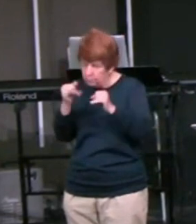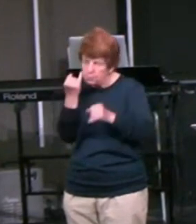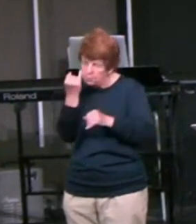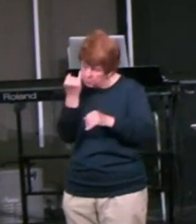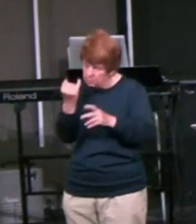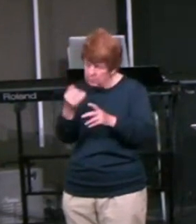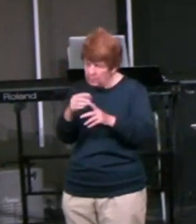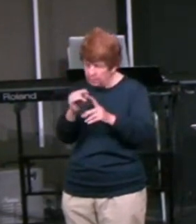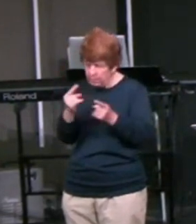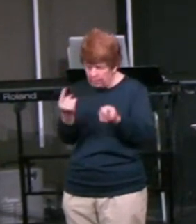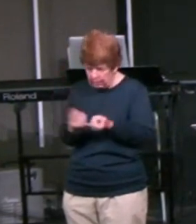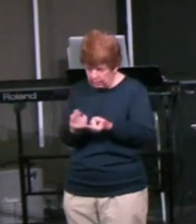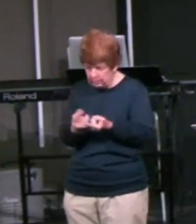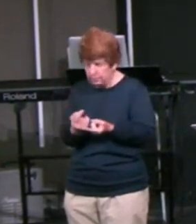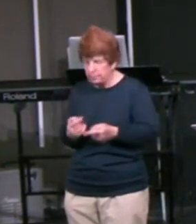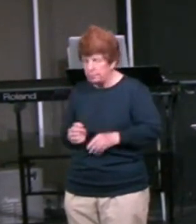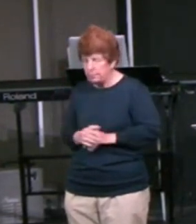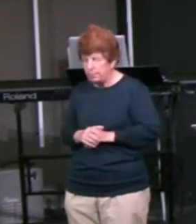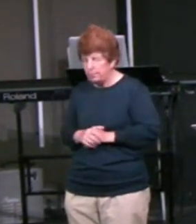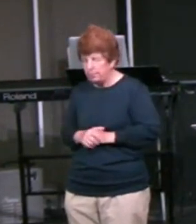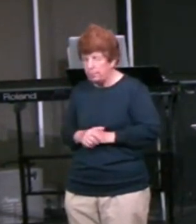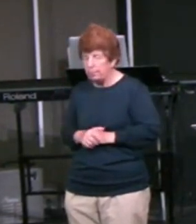God.